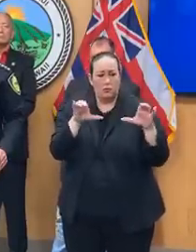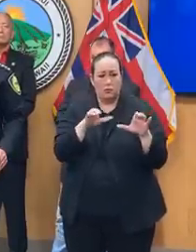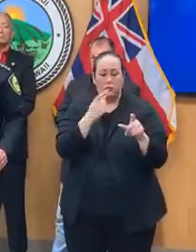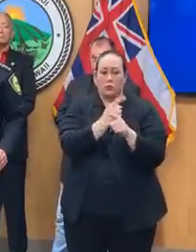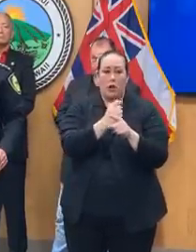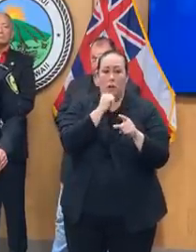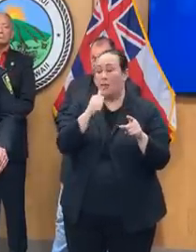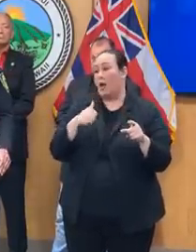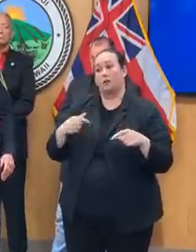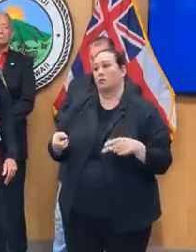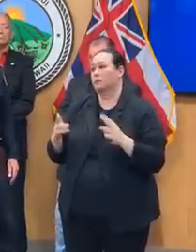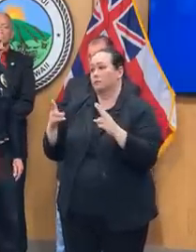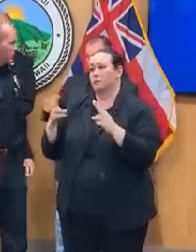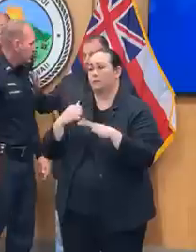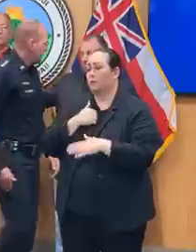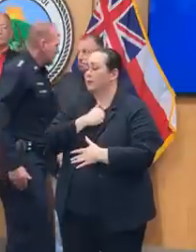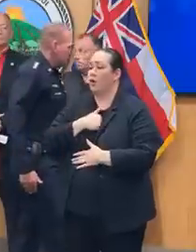sorry.